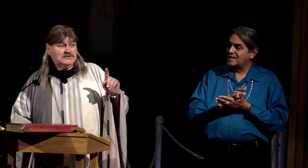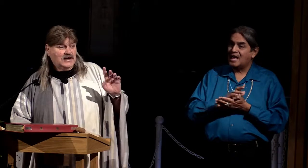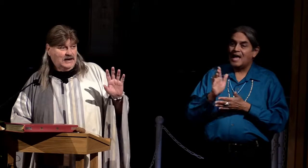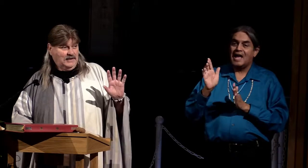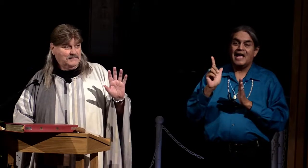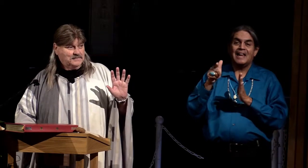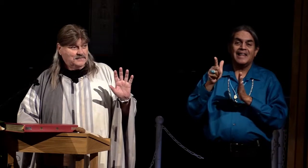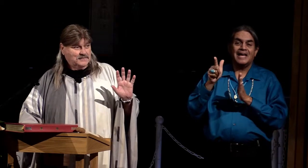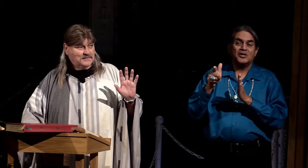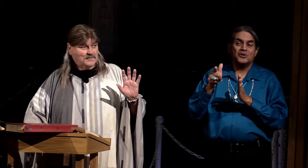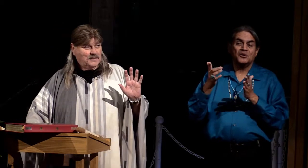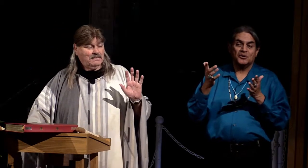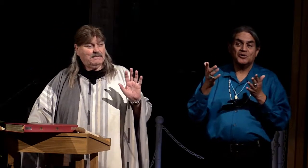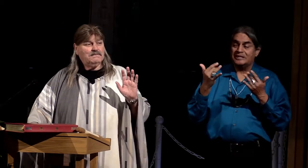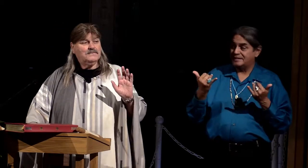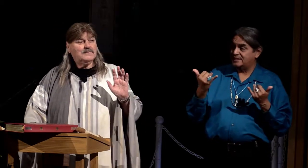Later today,